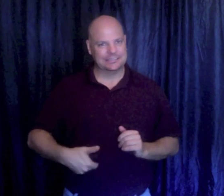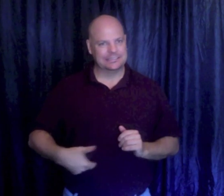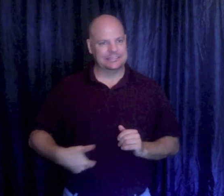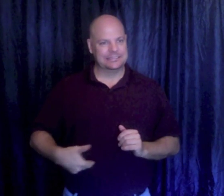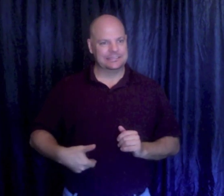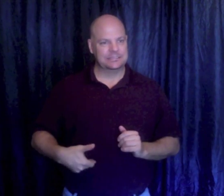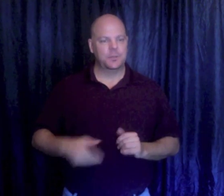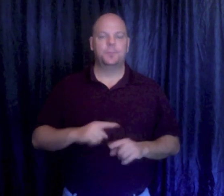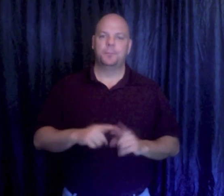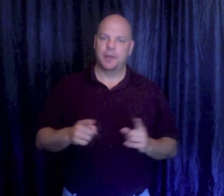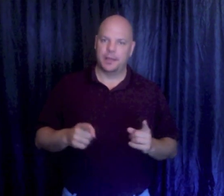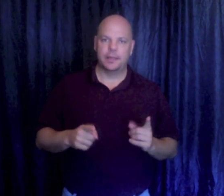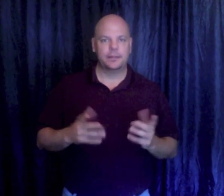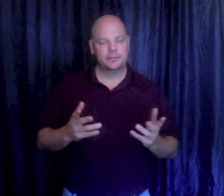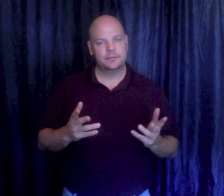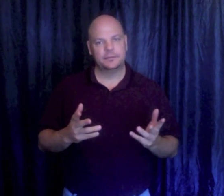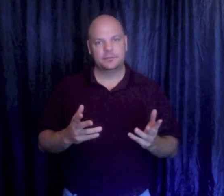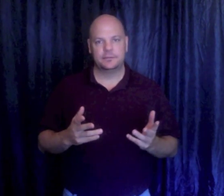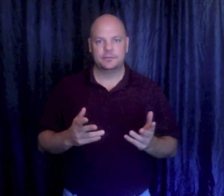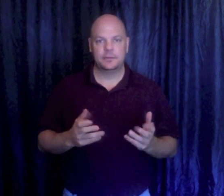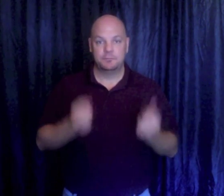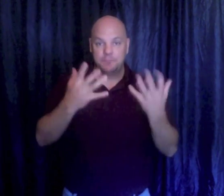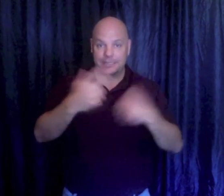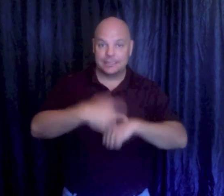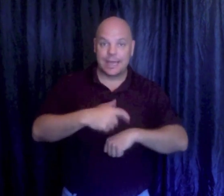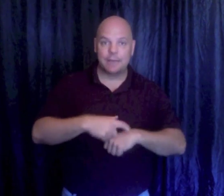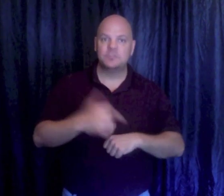of the time, you would still be able to say it's interpreting.